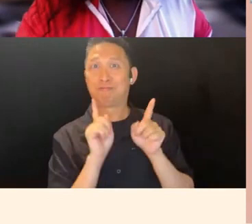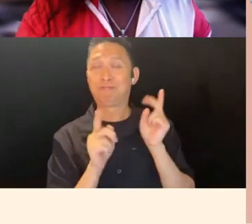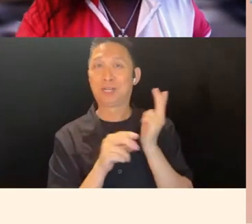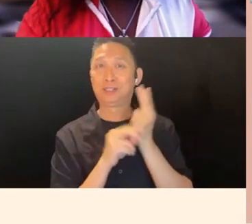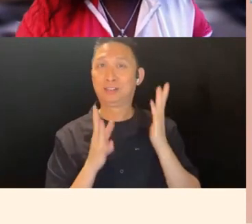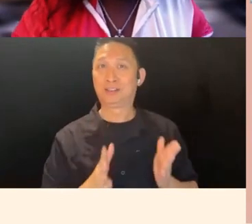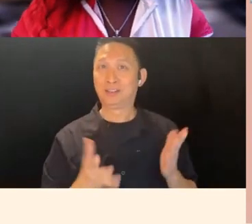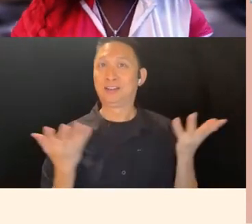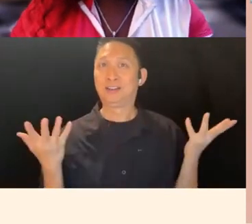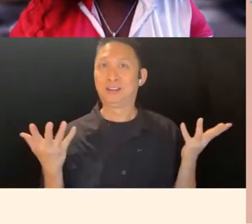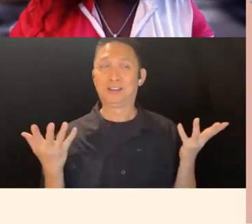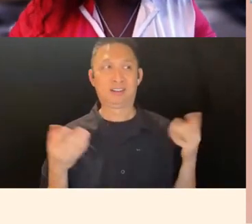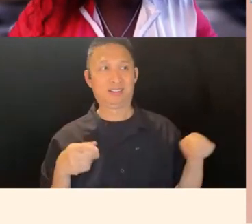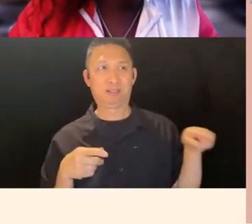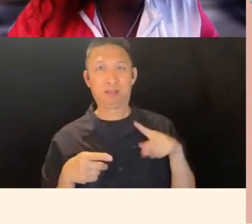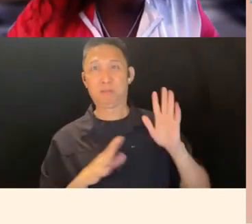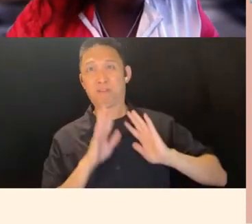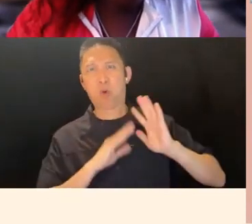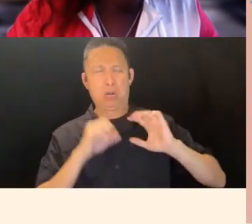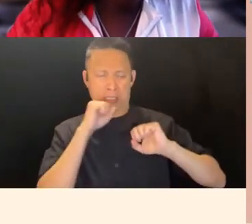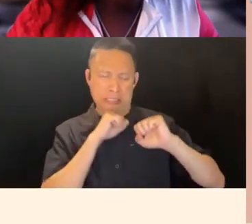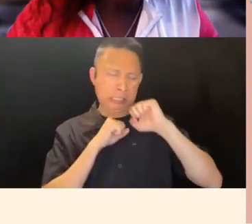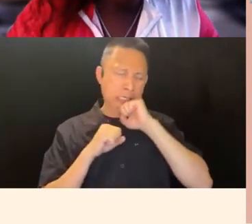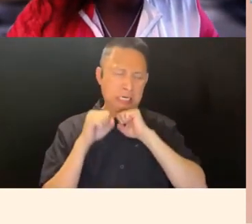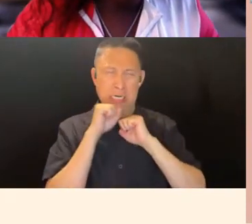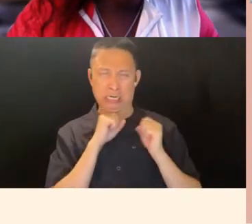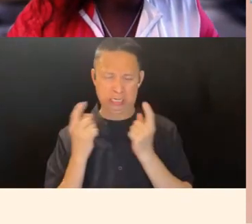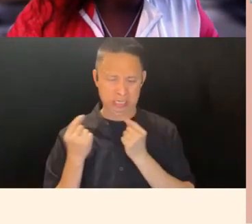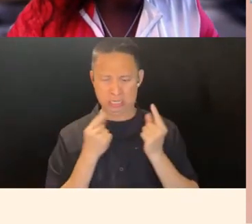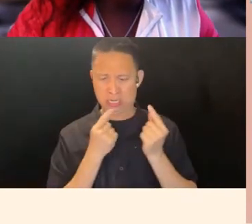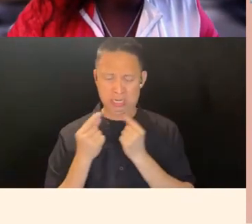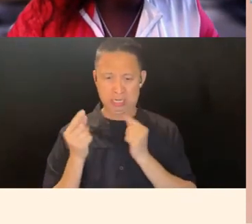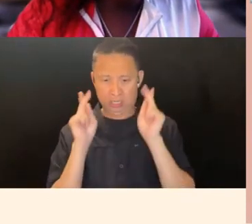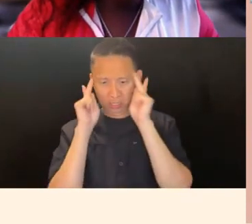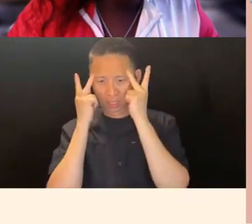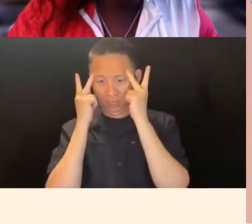survival mode to now you have your own,